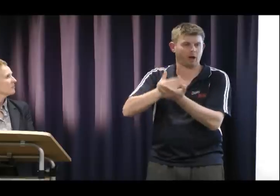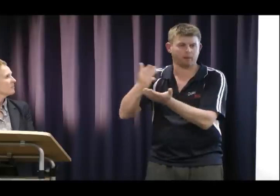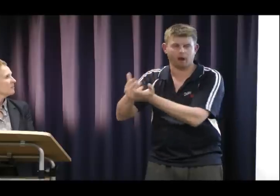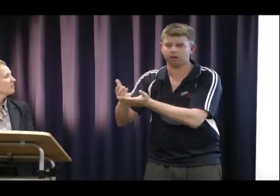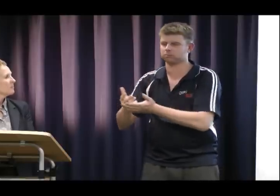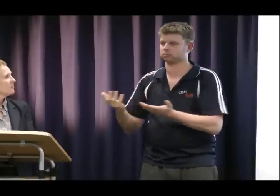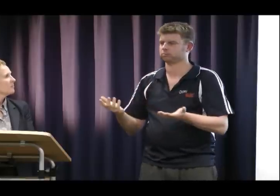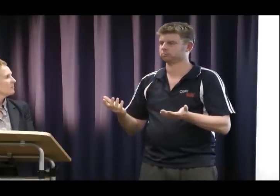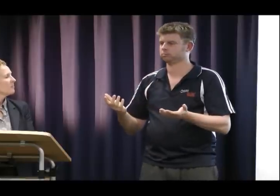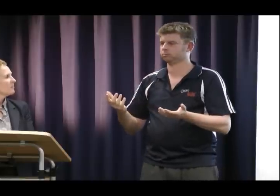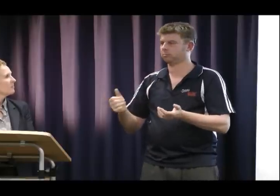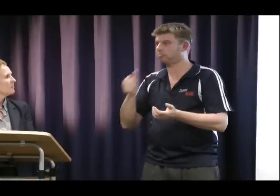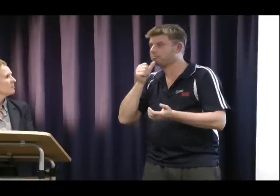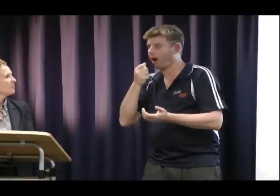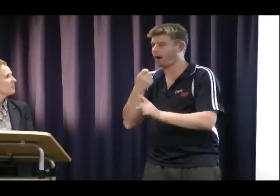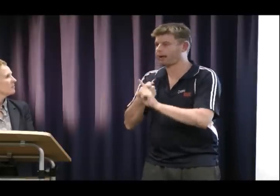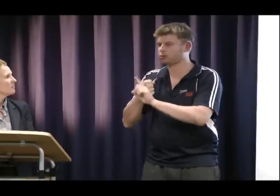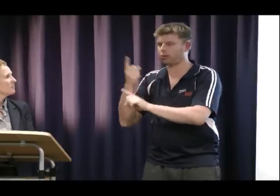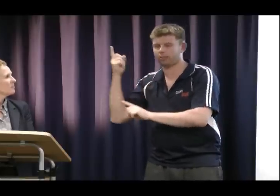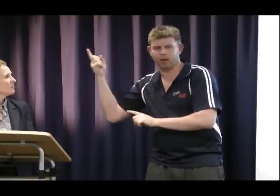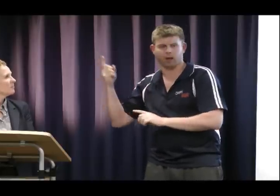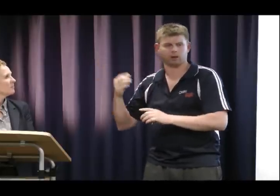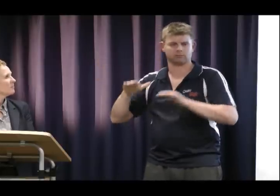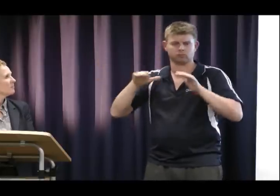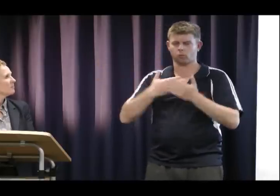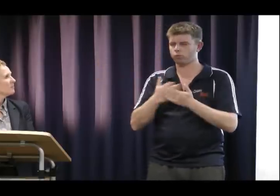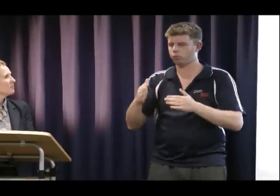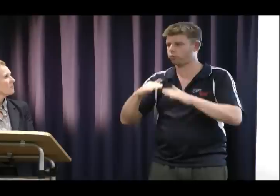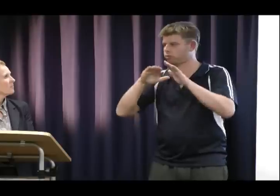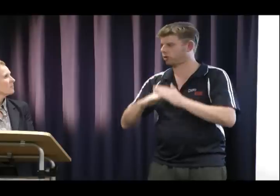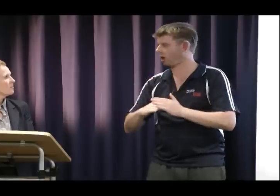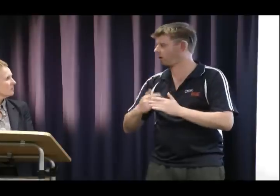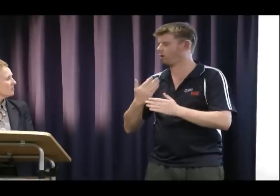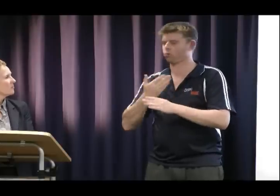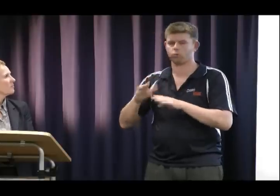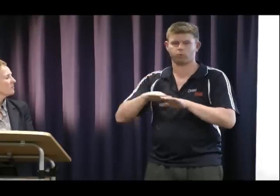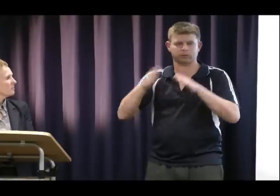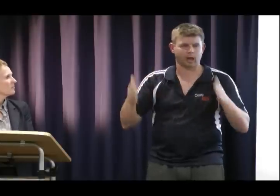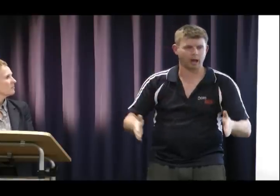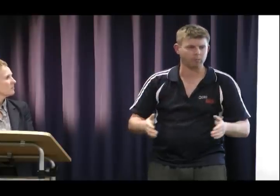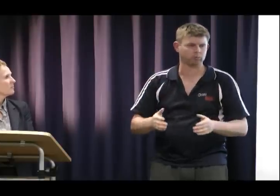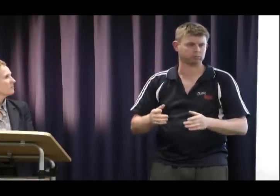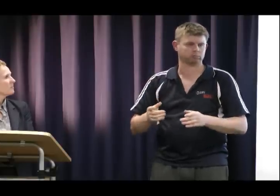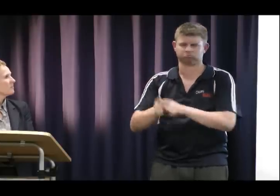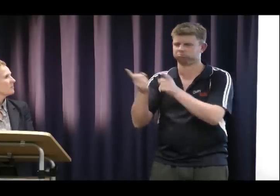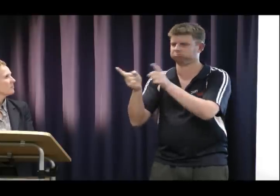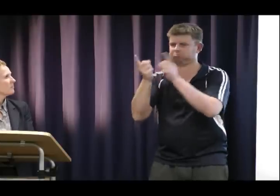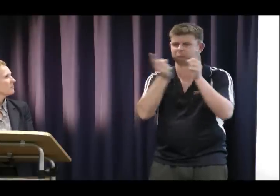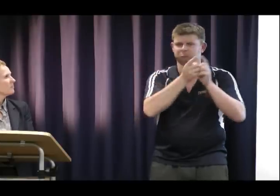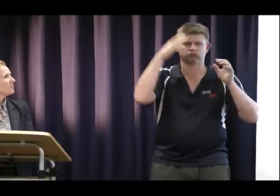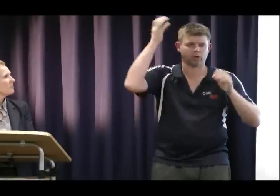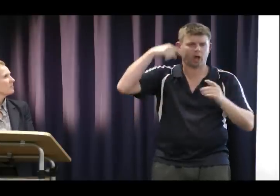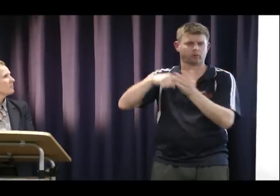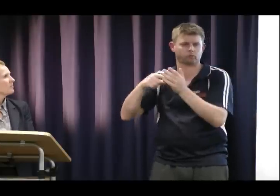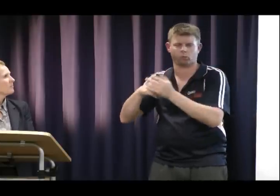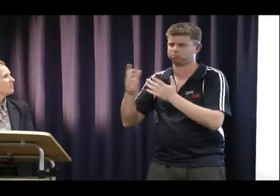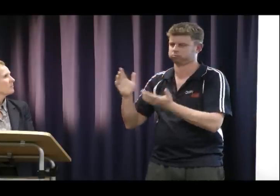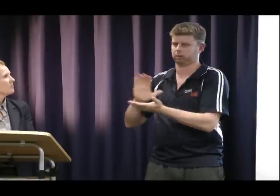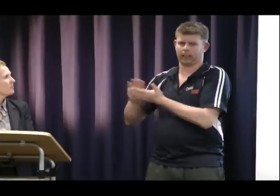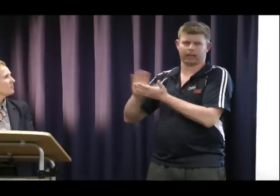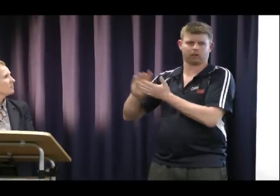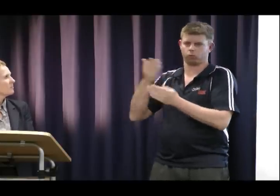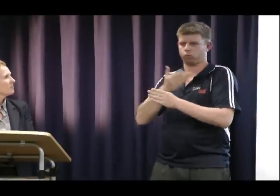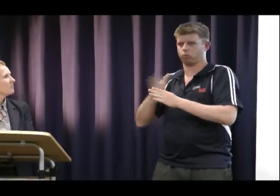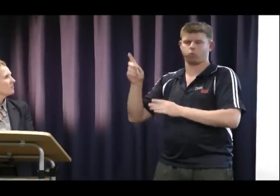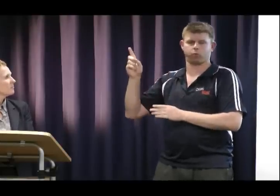walking track, there's a lot of car parks, there's a bar and a kitchen there. There's new chairs and new tables, so it's